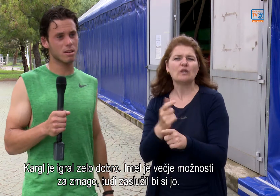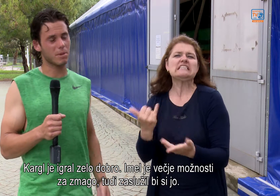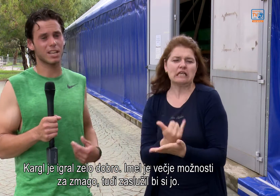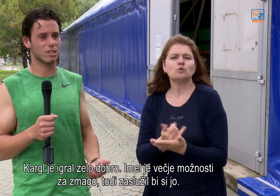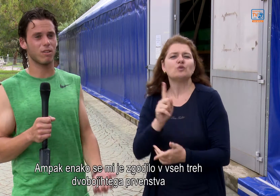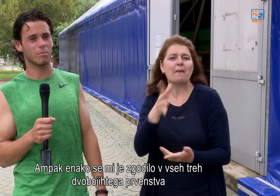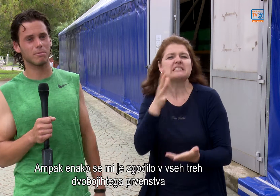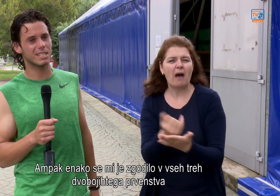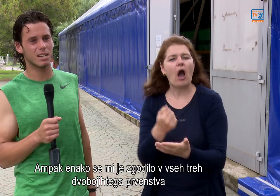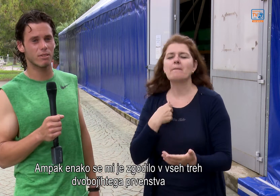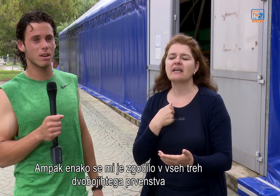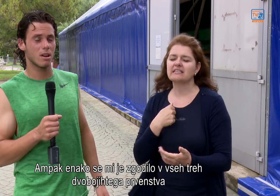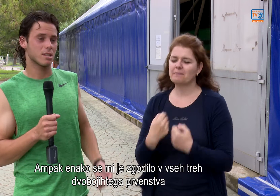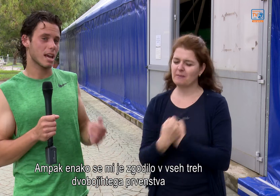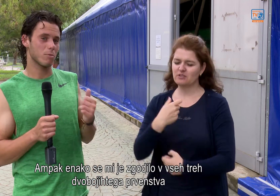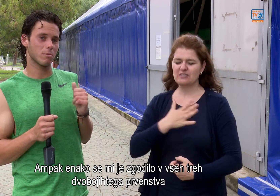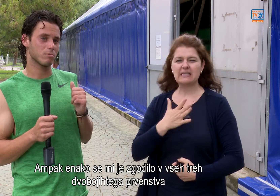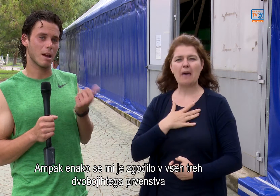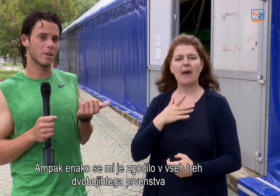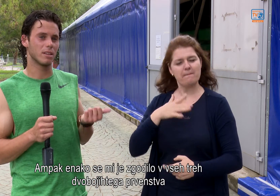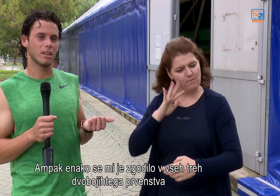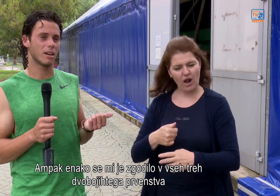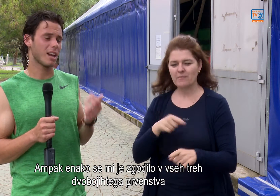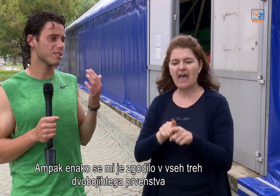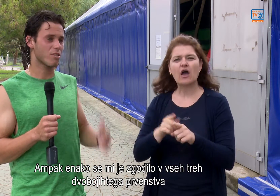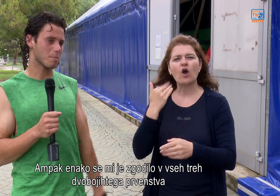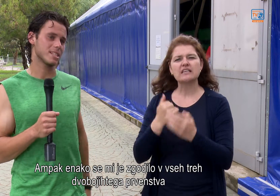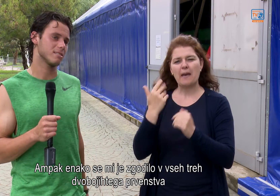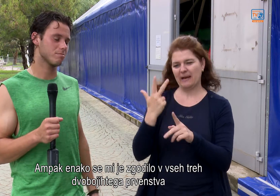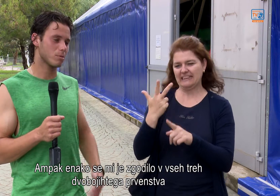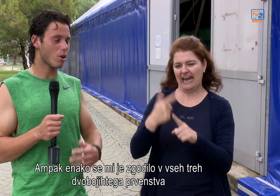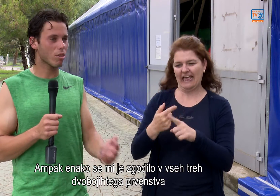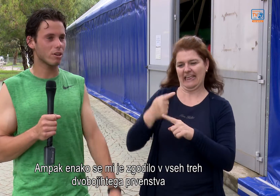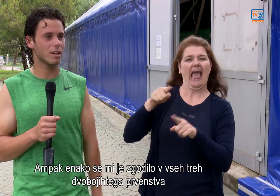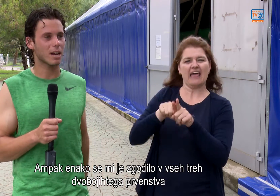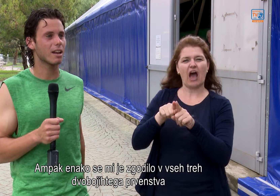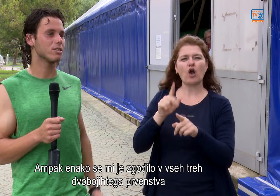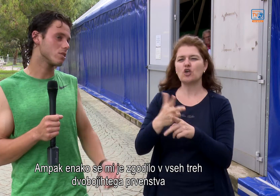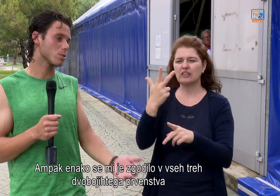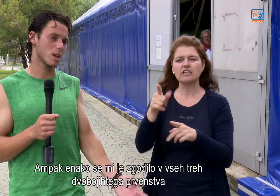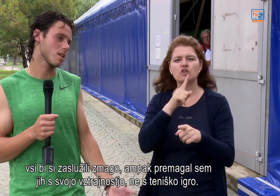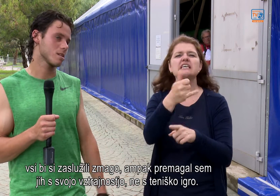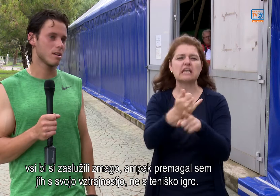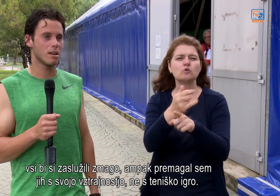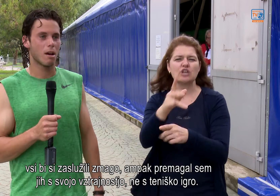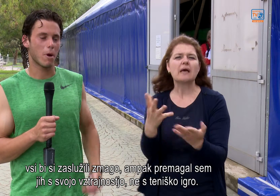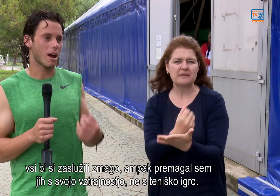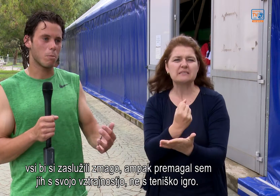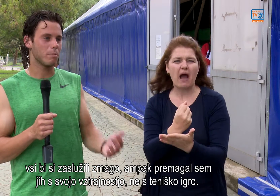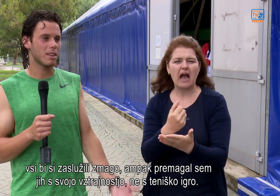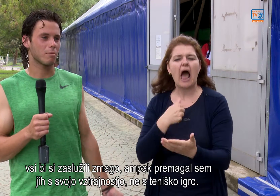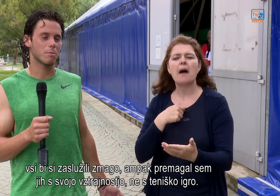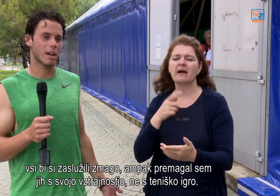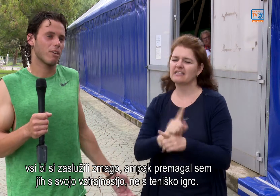win. But I just fought myself. Same happened in the last three matches. All three of them kind of deserved to win, but